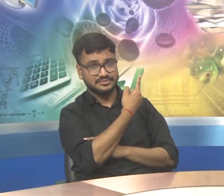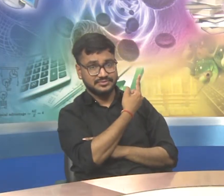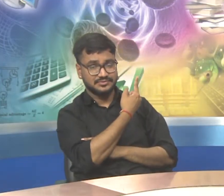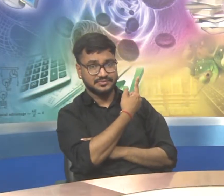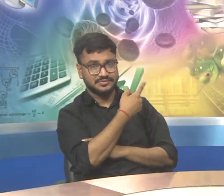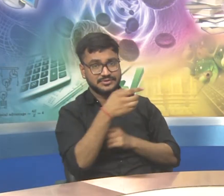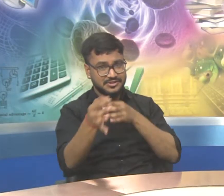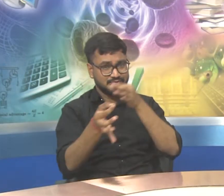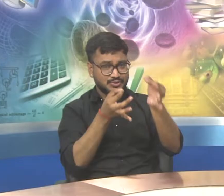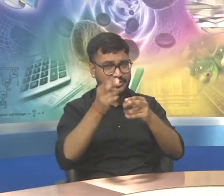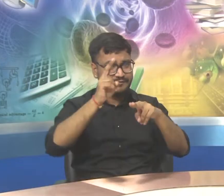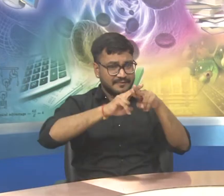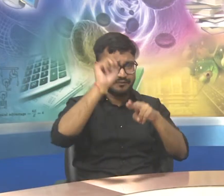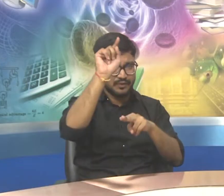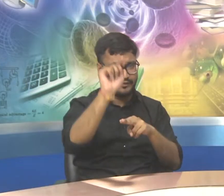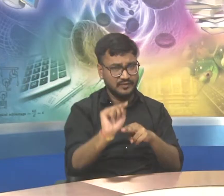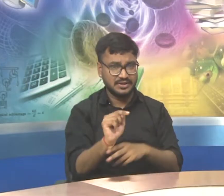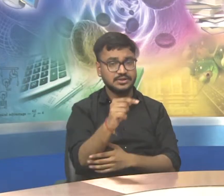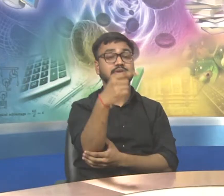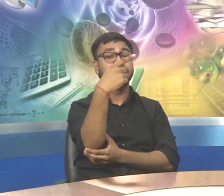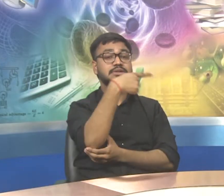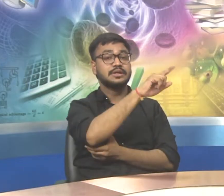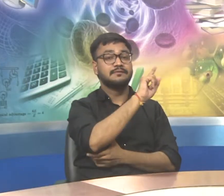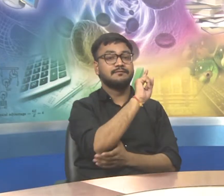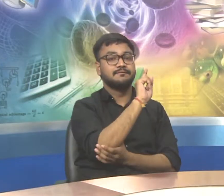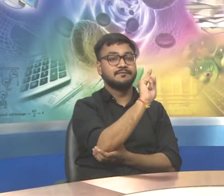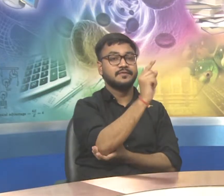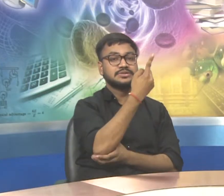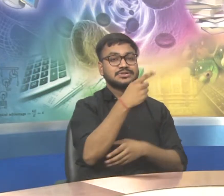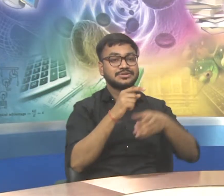Features of suspension as we have studied before.